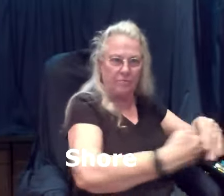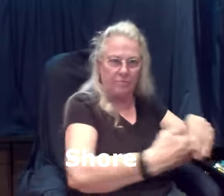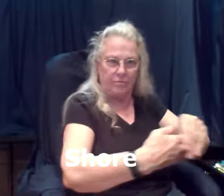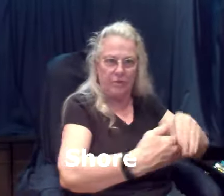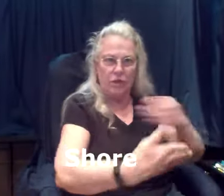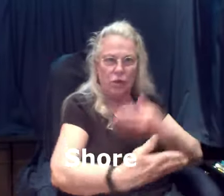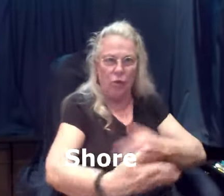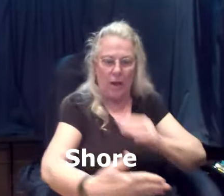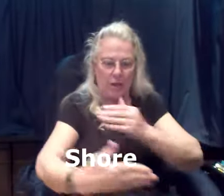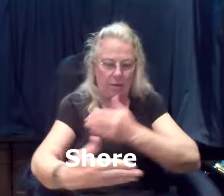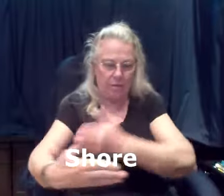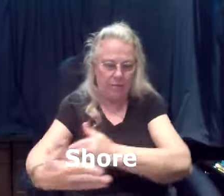the shoreline.